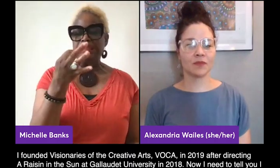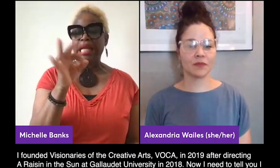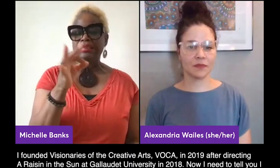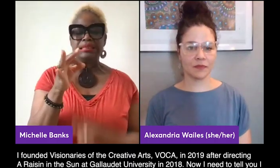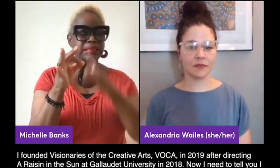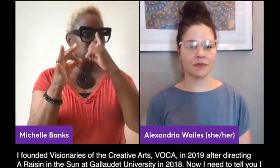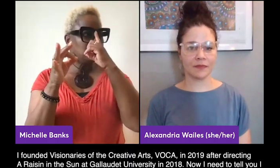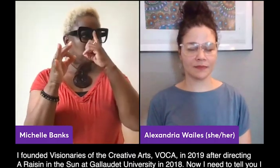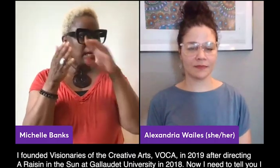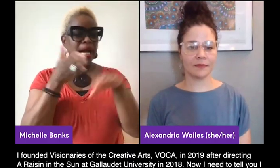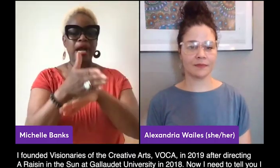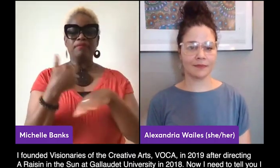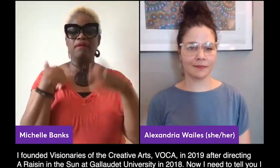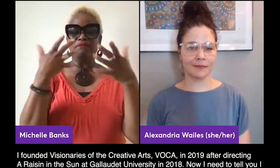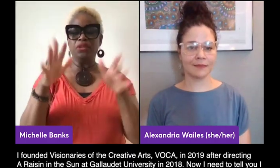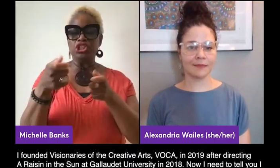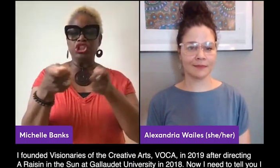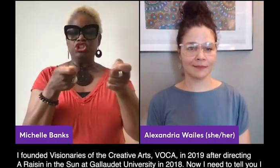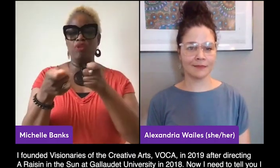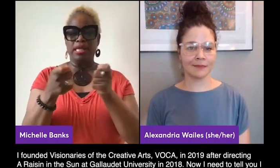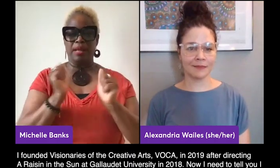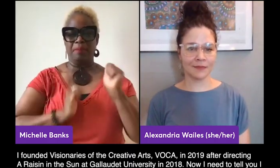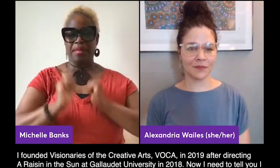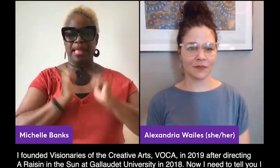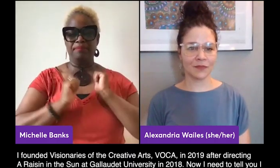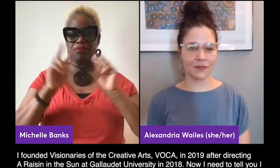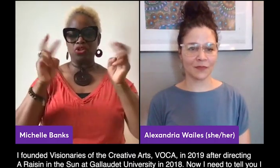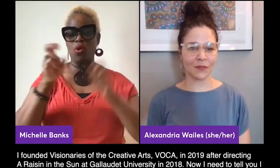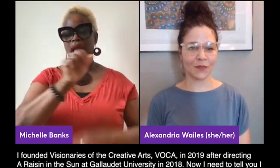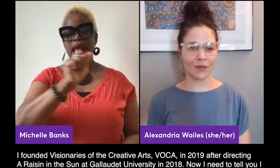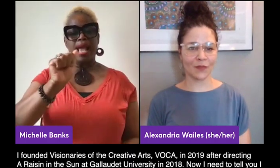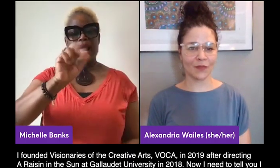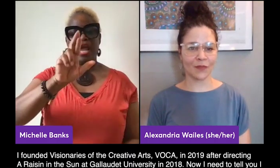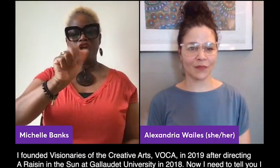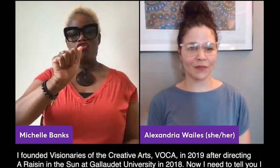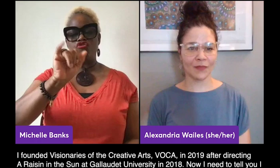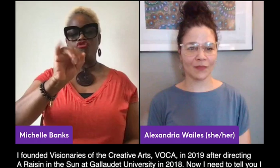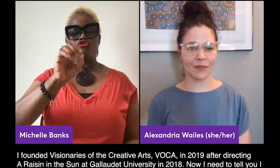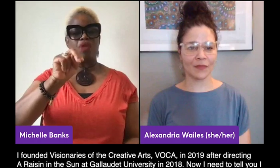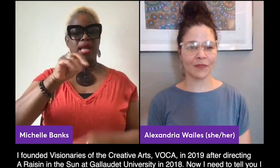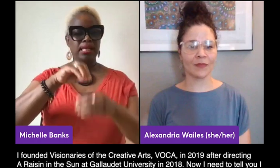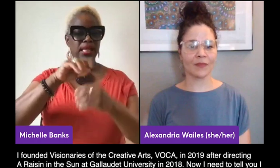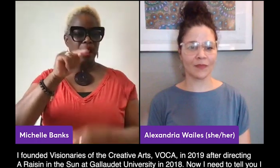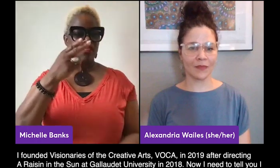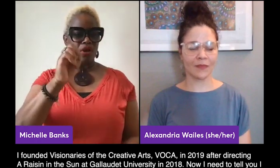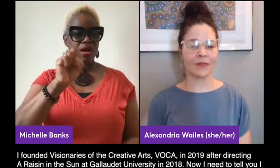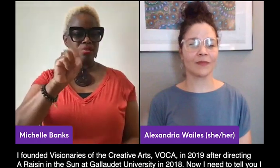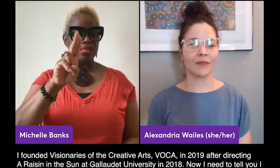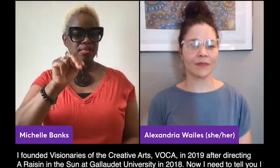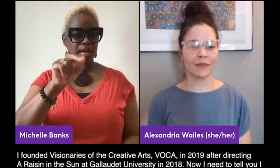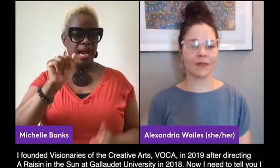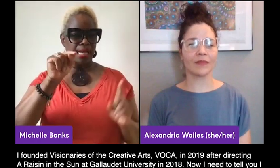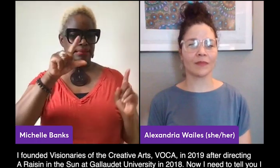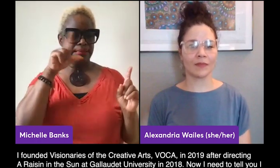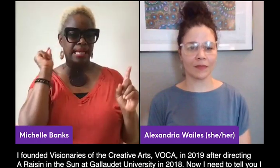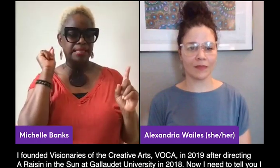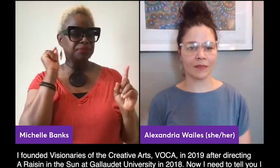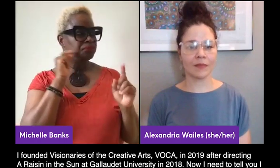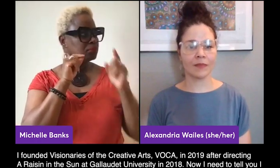in 2019, after directing A Raisin in the Sun at Gallaudet University in 2018.